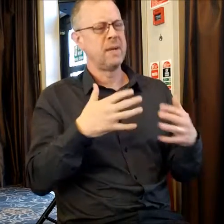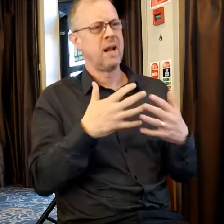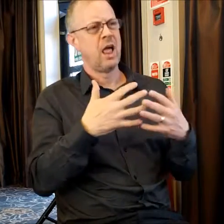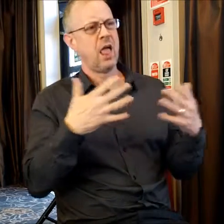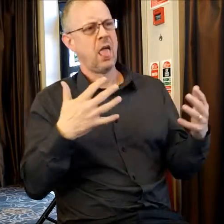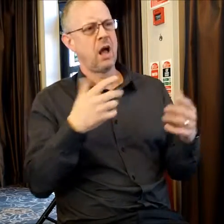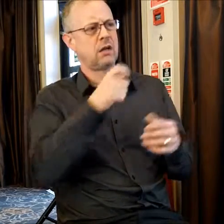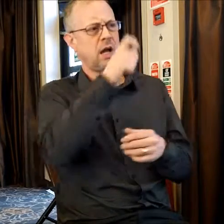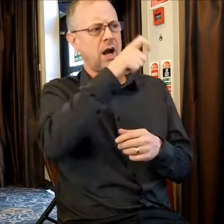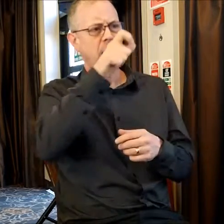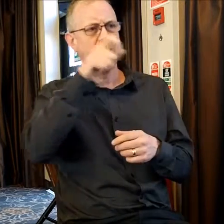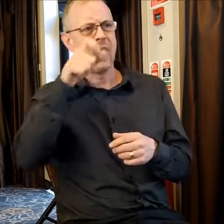and oils.